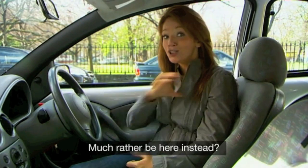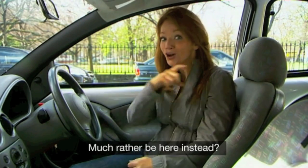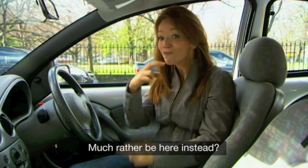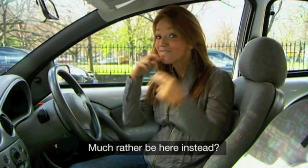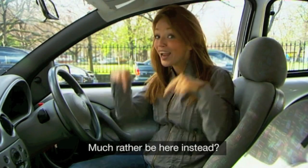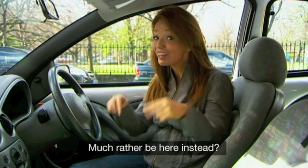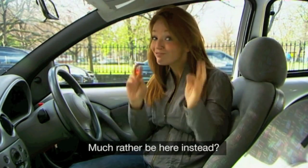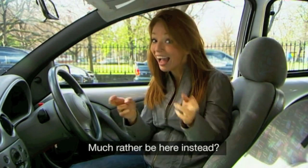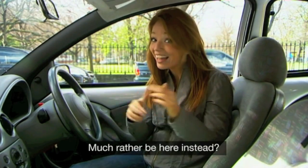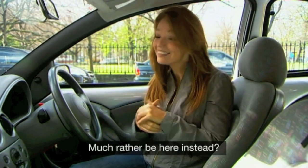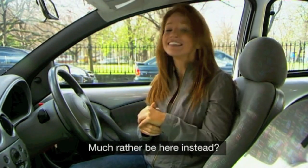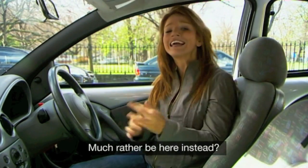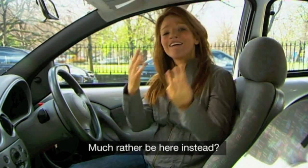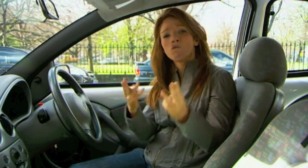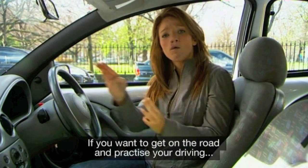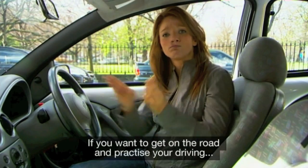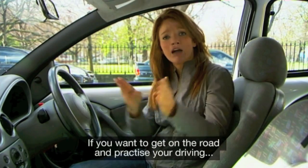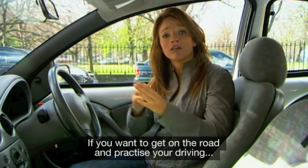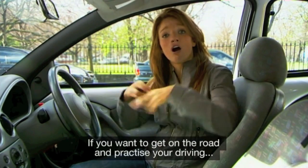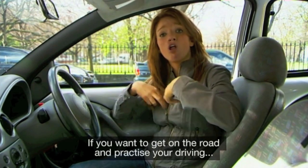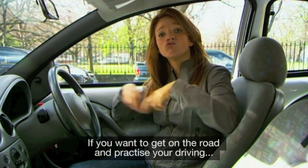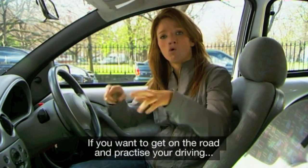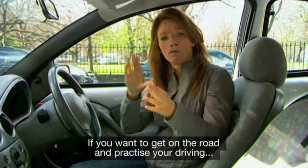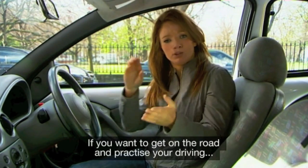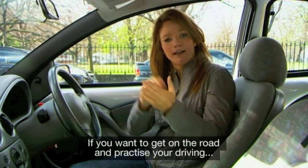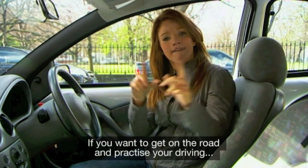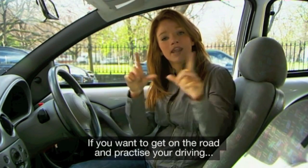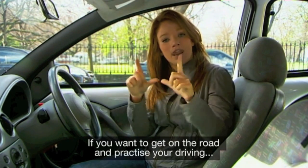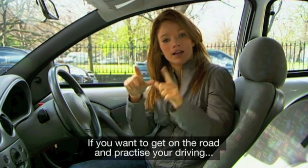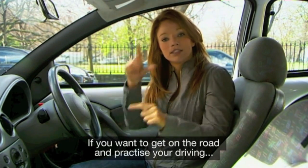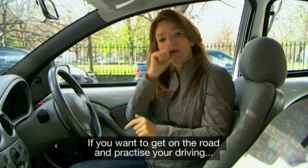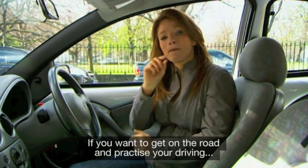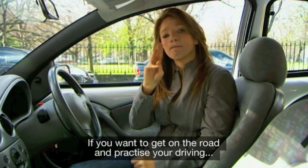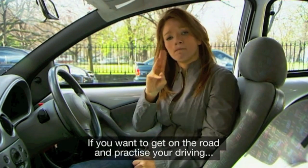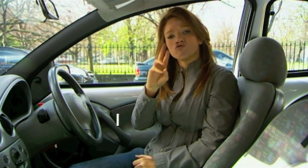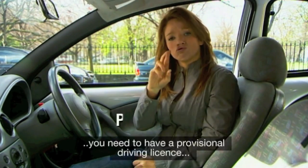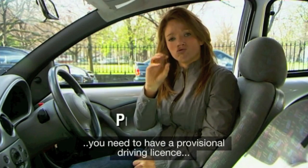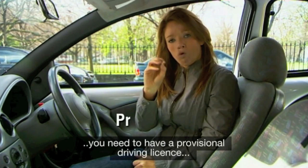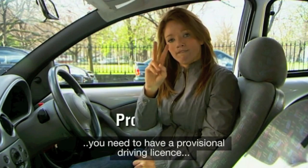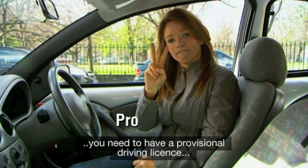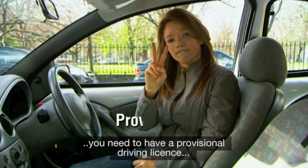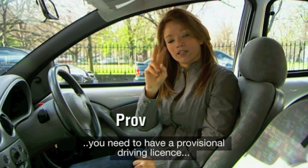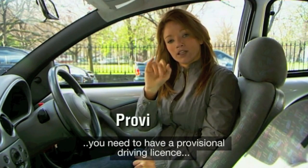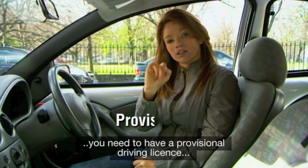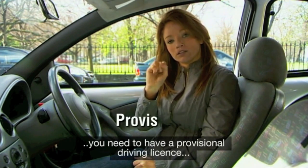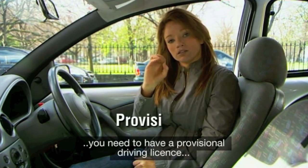Much rather be here instead? If you want to get on the road and practice your driving, you need to have a provisional driving licence.